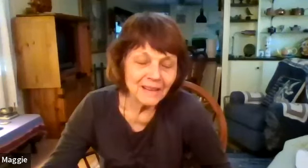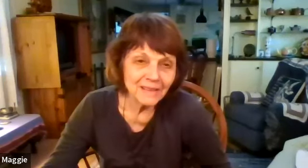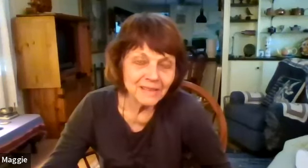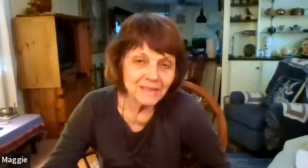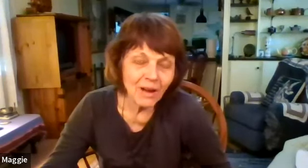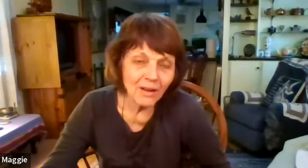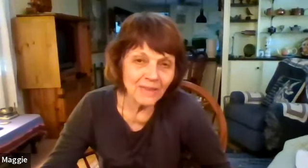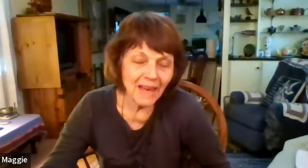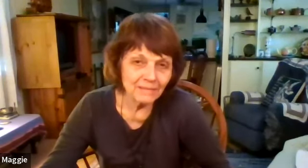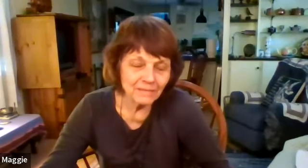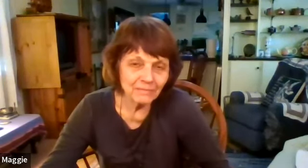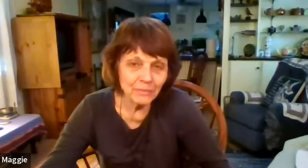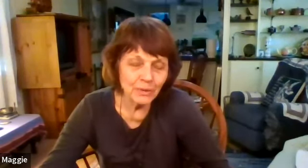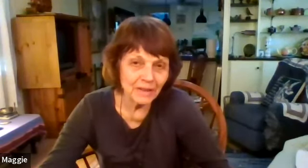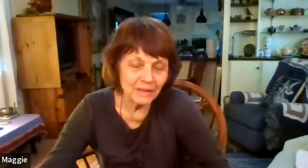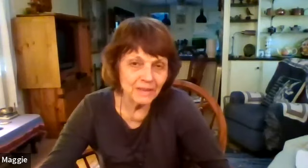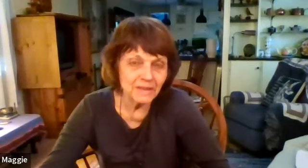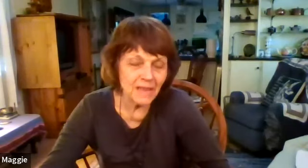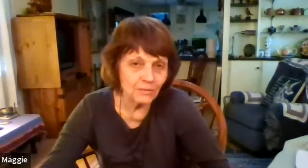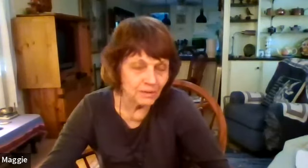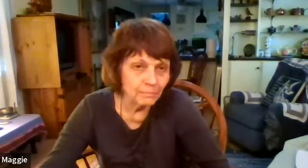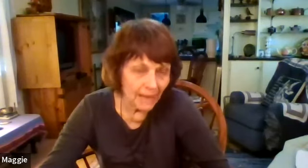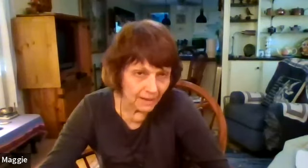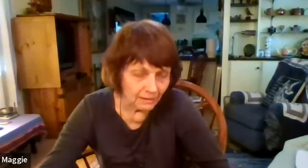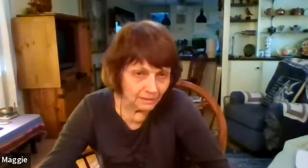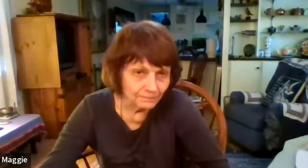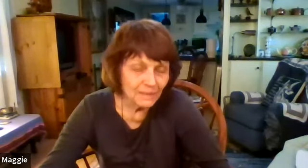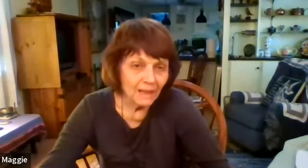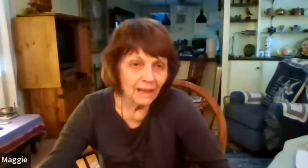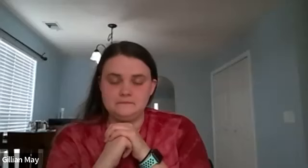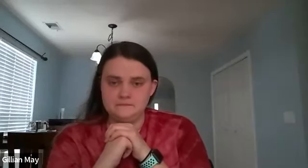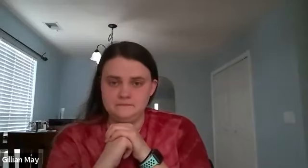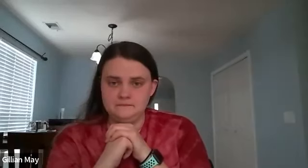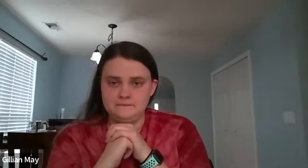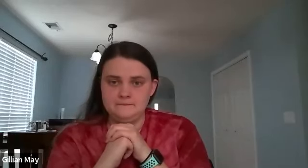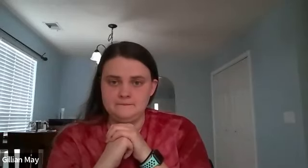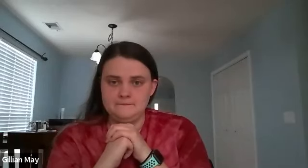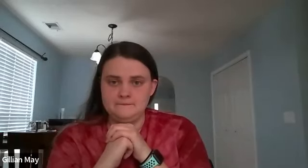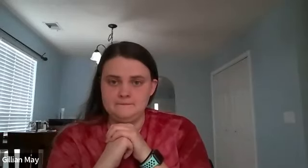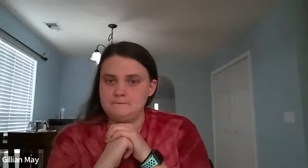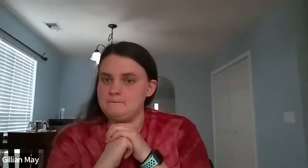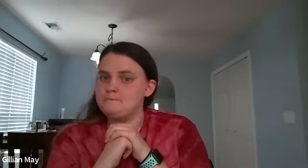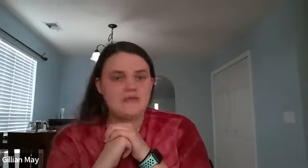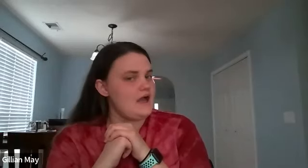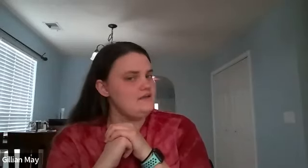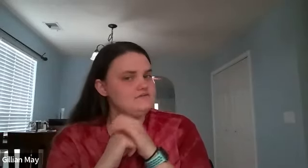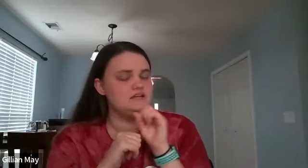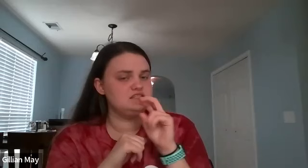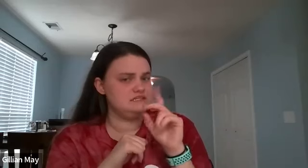I saw that movie, The Sound of Metal. And did you see that movie? I have not. The